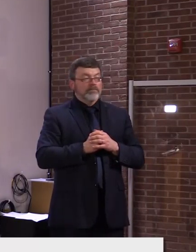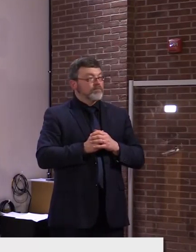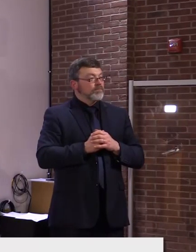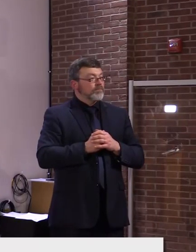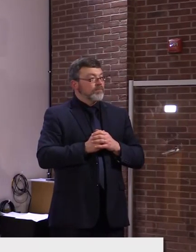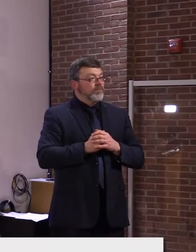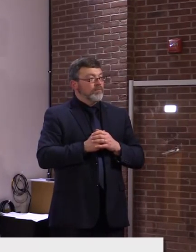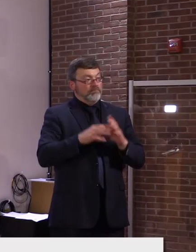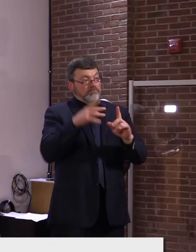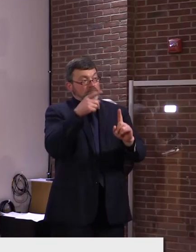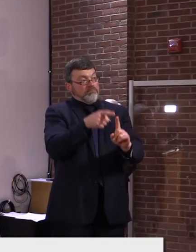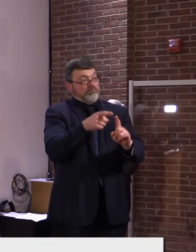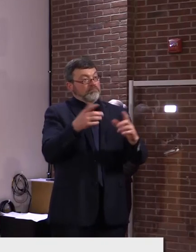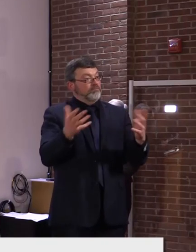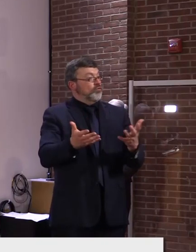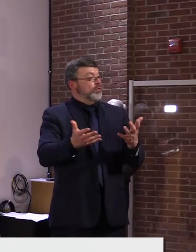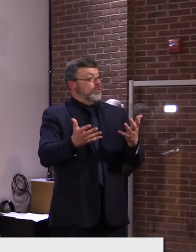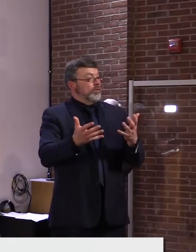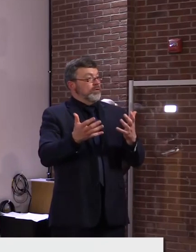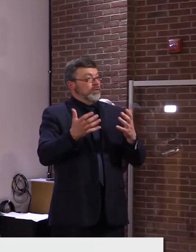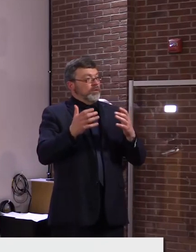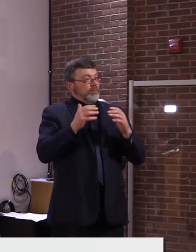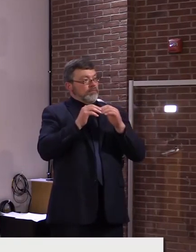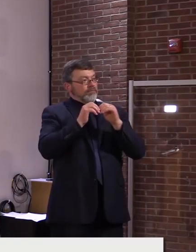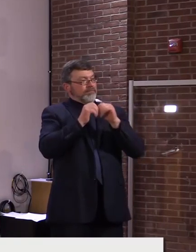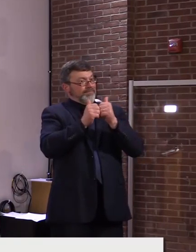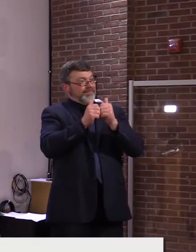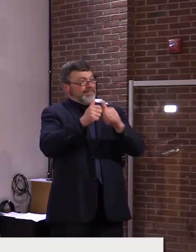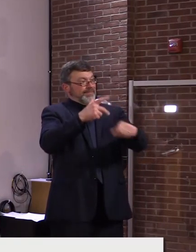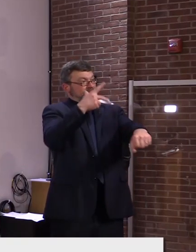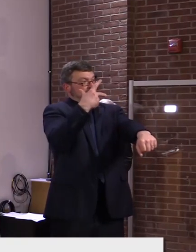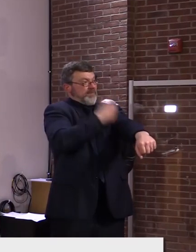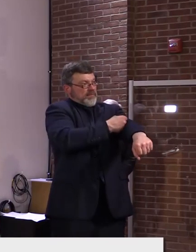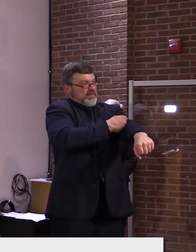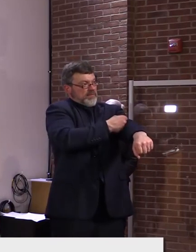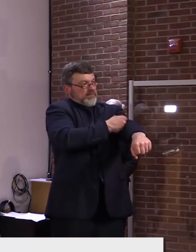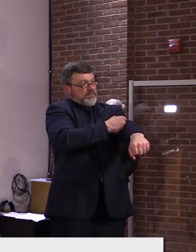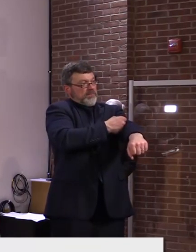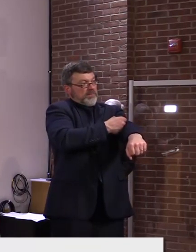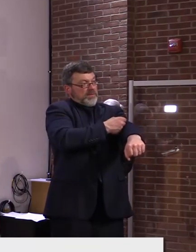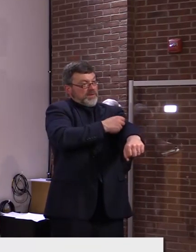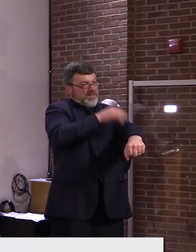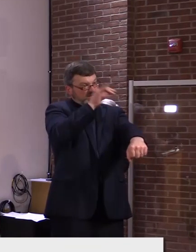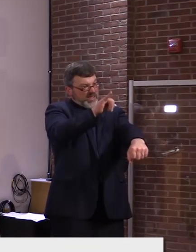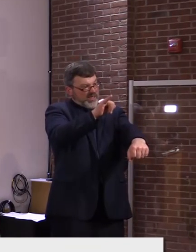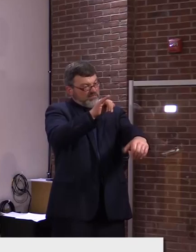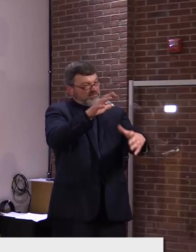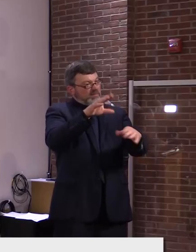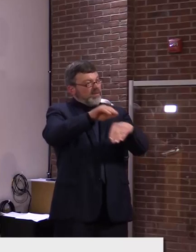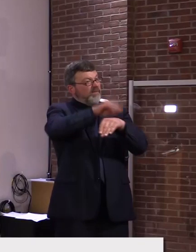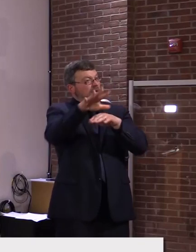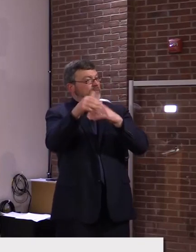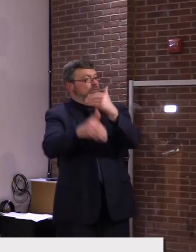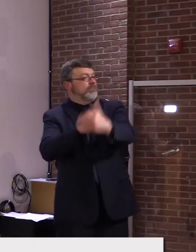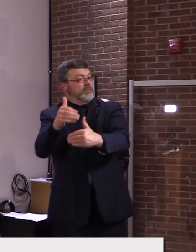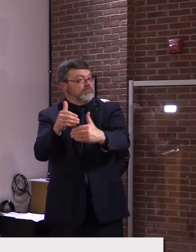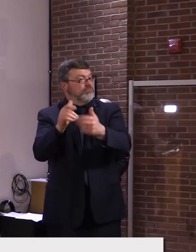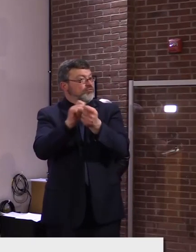that we are undergoing in the way we vaccinate. Up to now, we and many of those in the